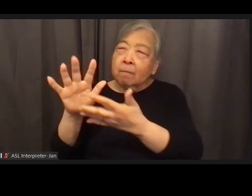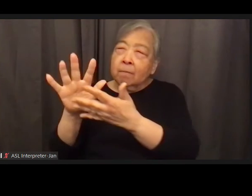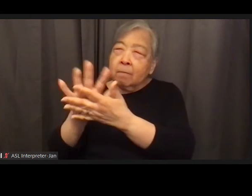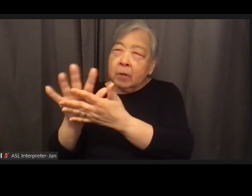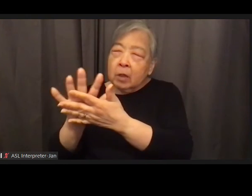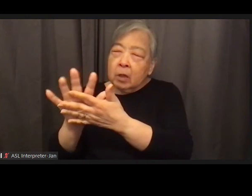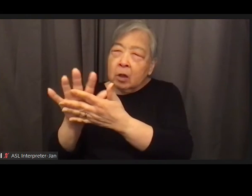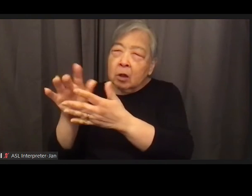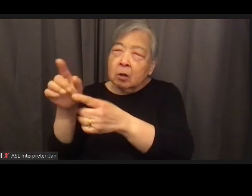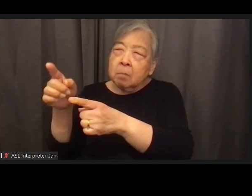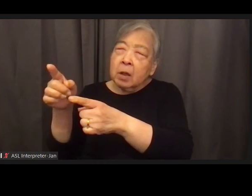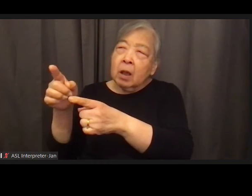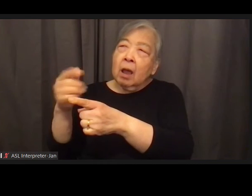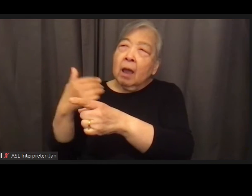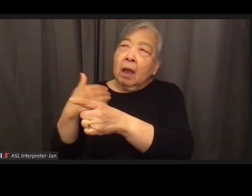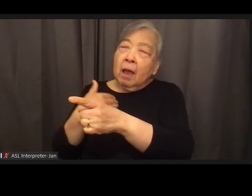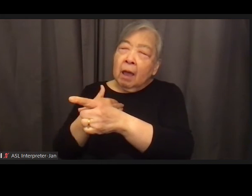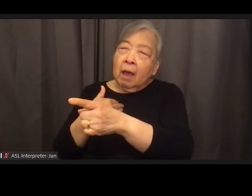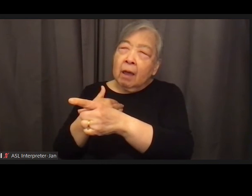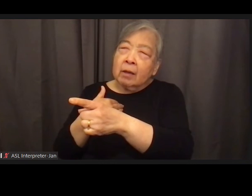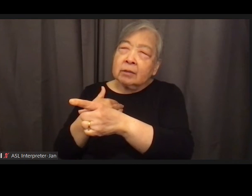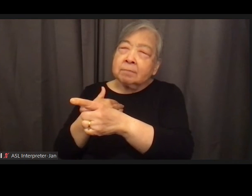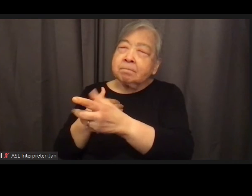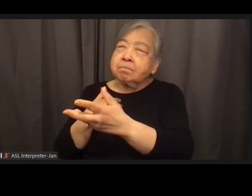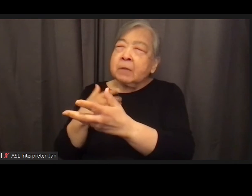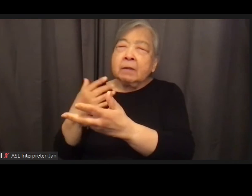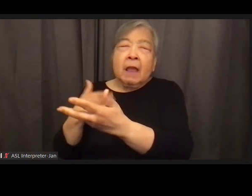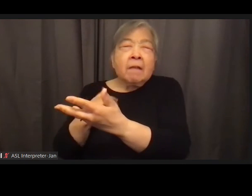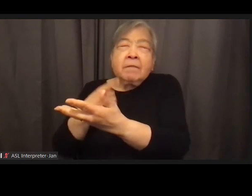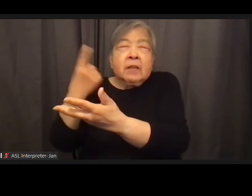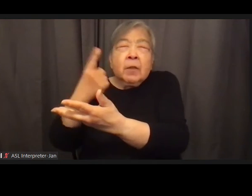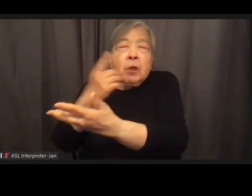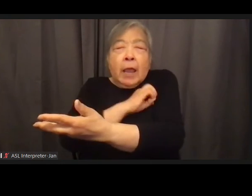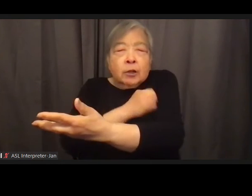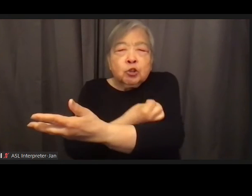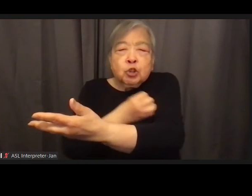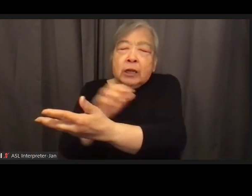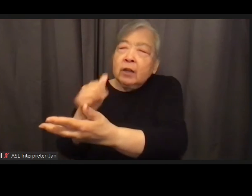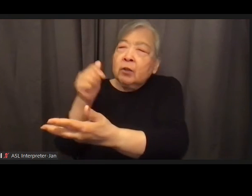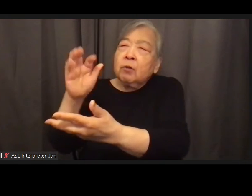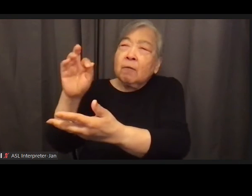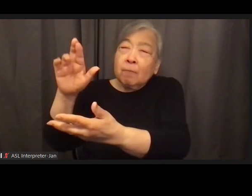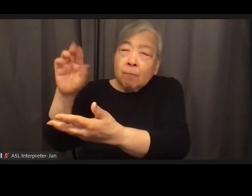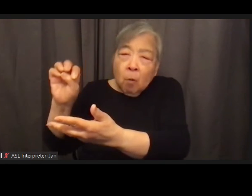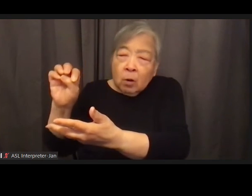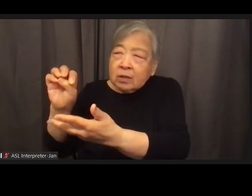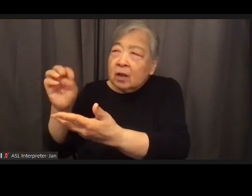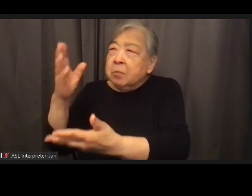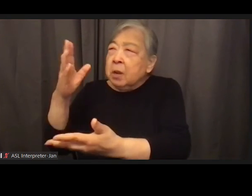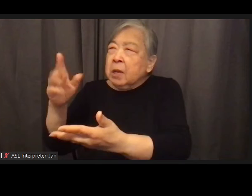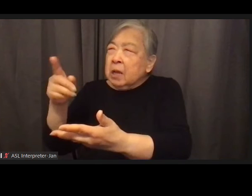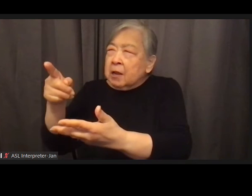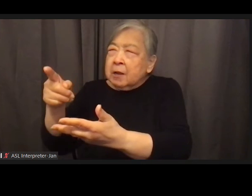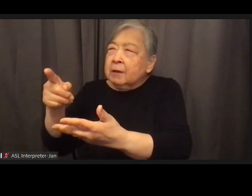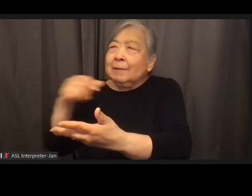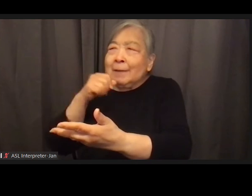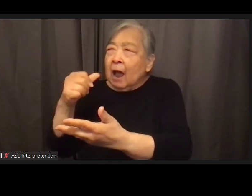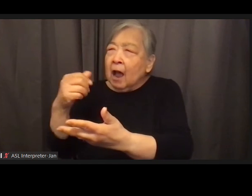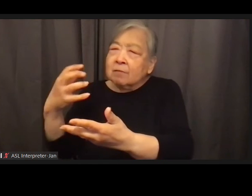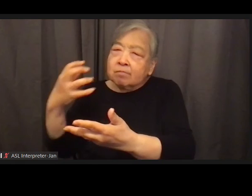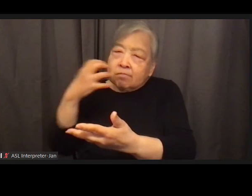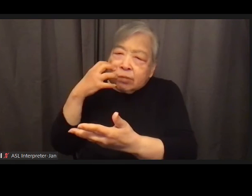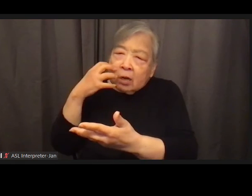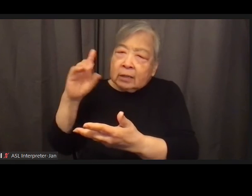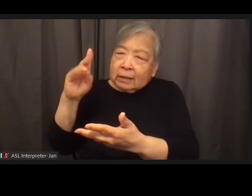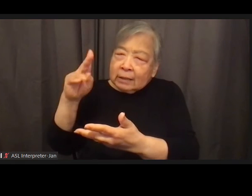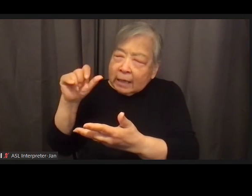But there is a kind of another force in the film that takes a different part of your brain and